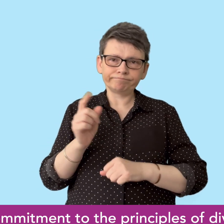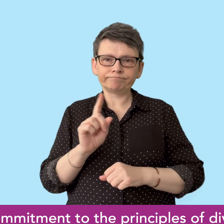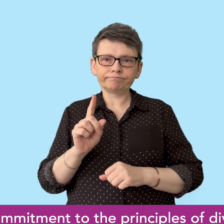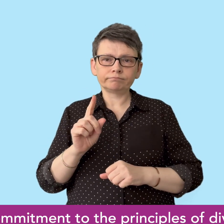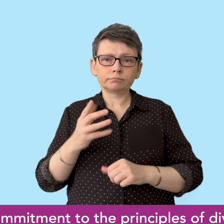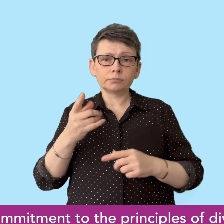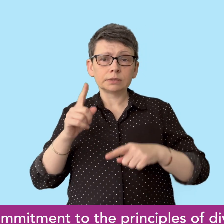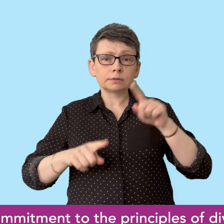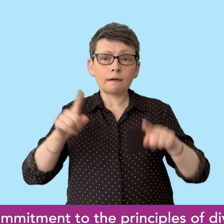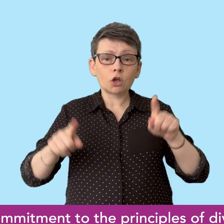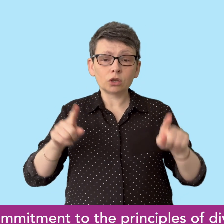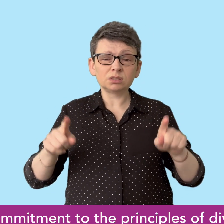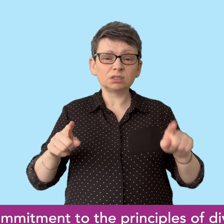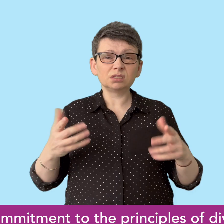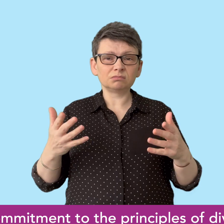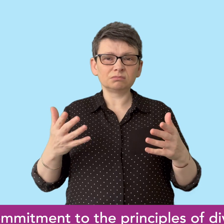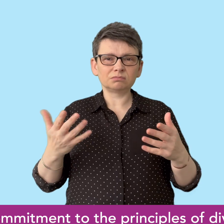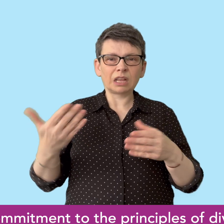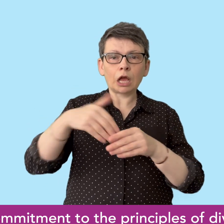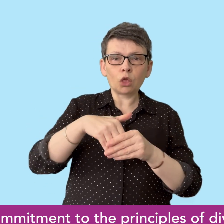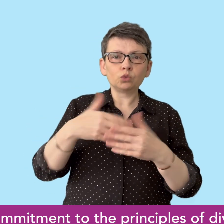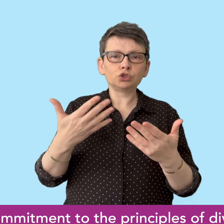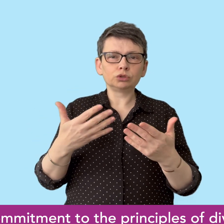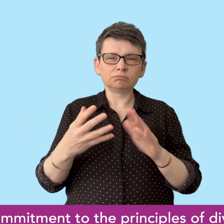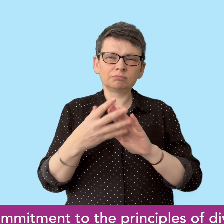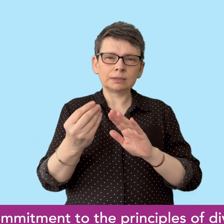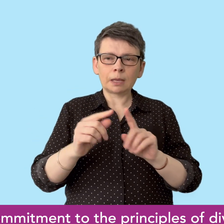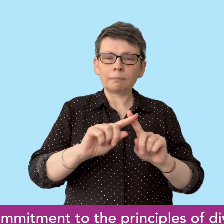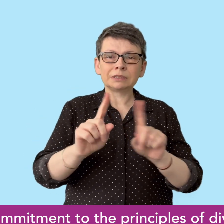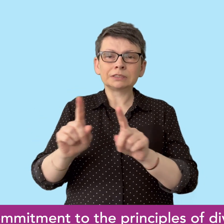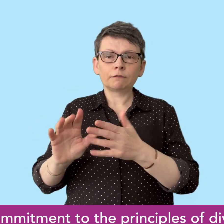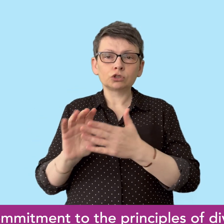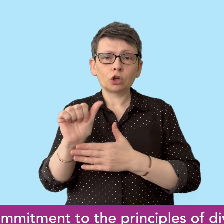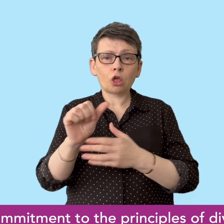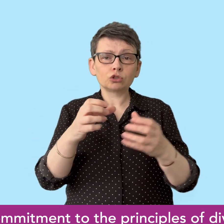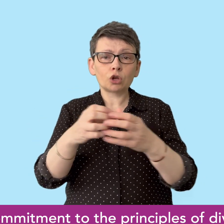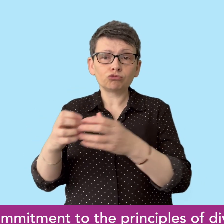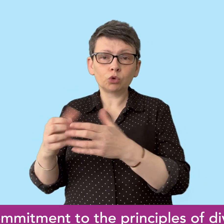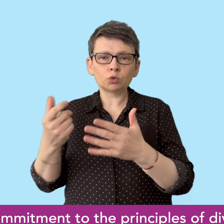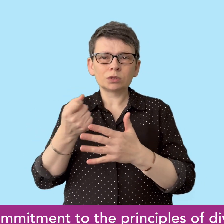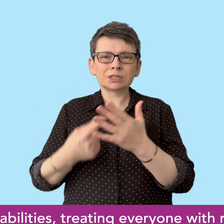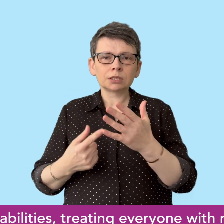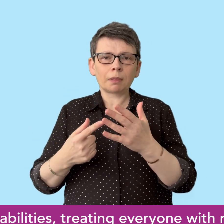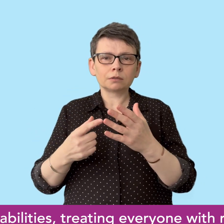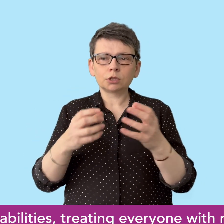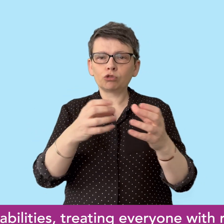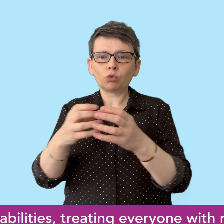Commitment to the principles of diversity and inclusion, such as different cultures and disabilities,